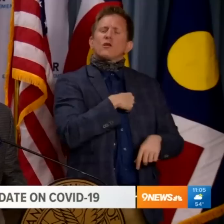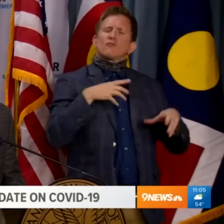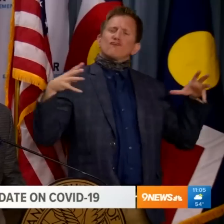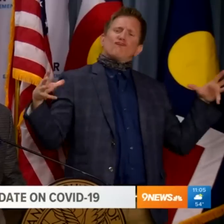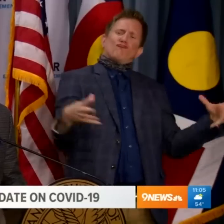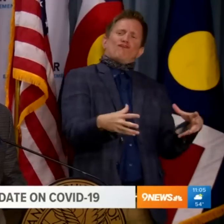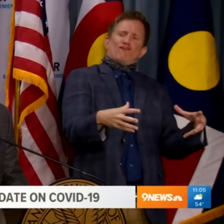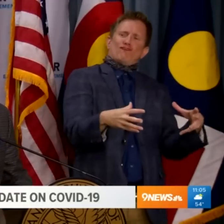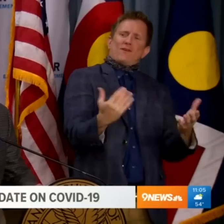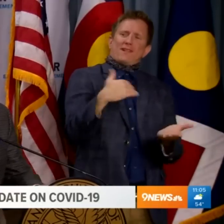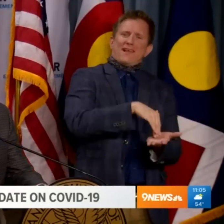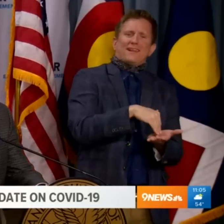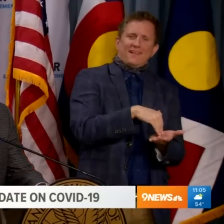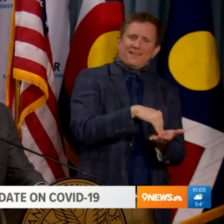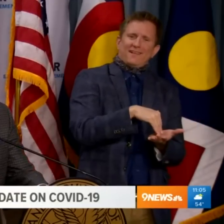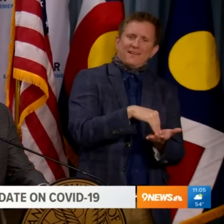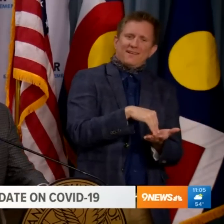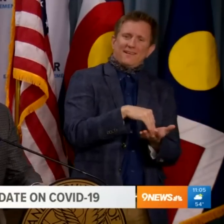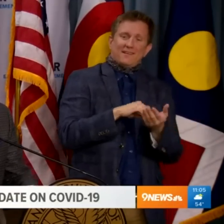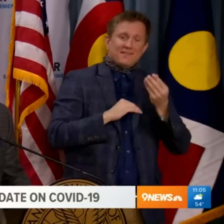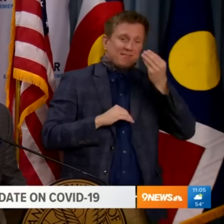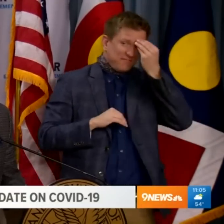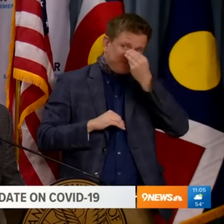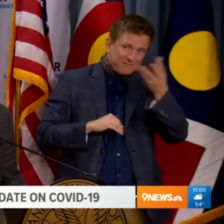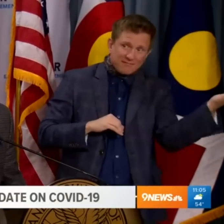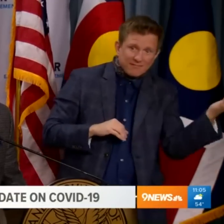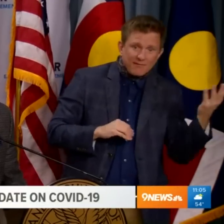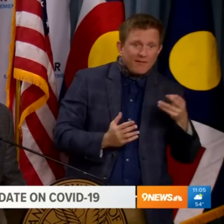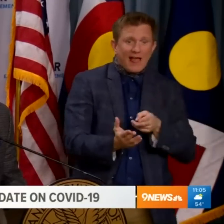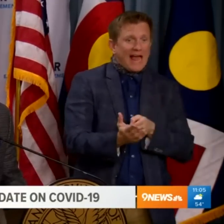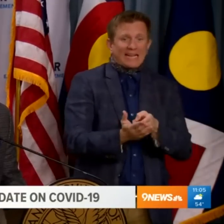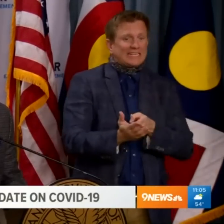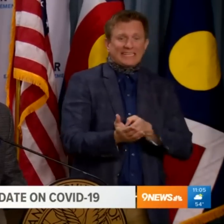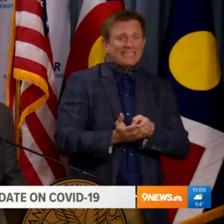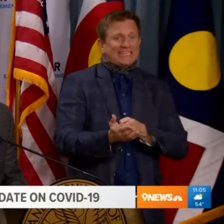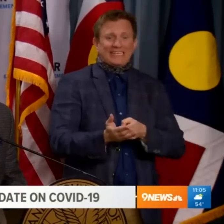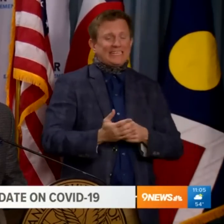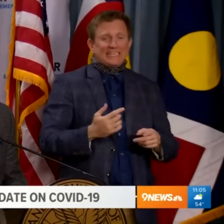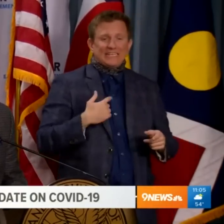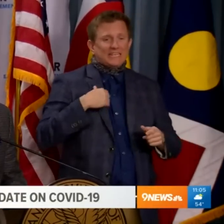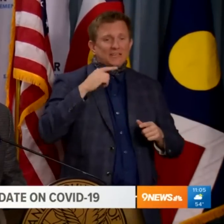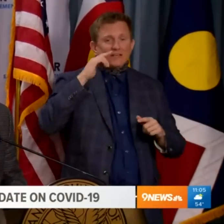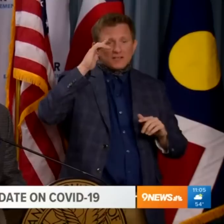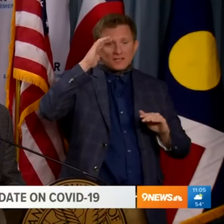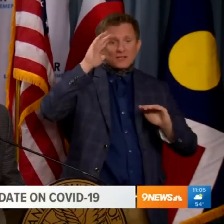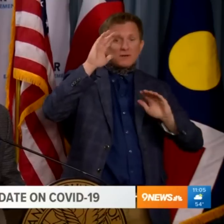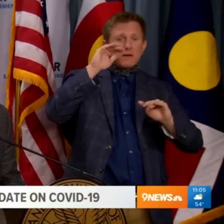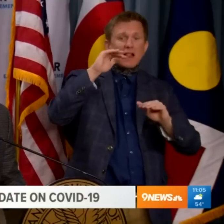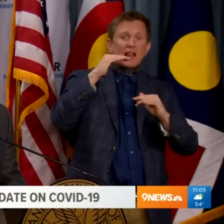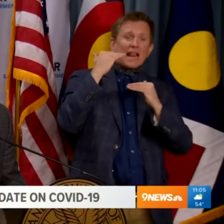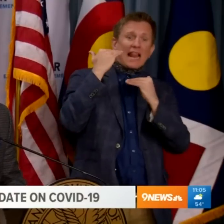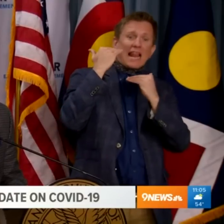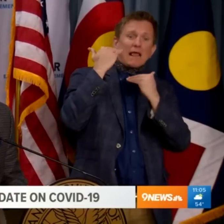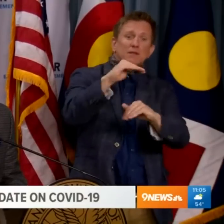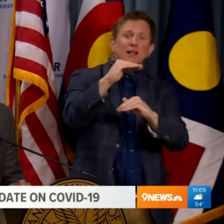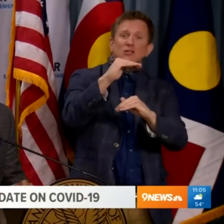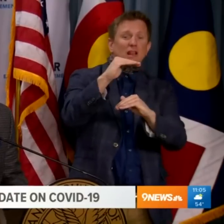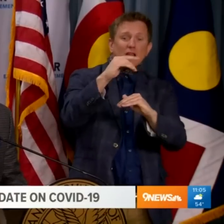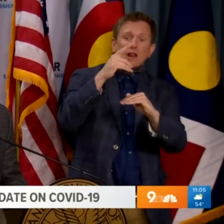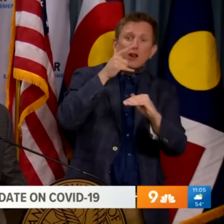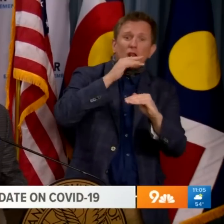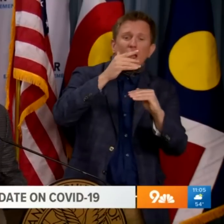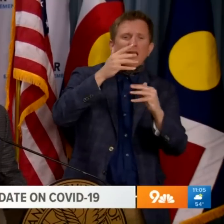that have been put in place remaining in place until we have better control of the virus spread. We know our residents have